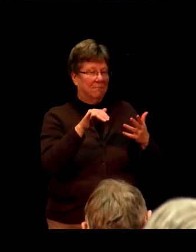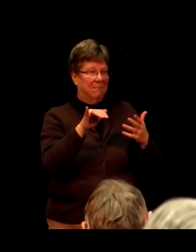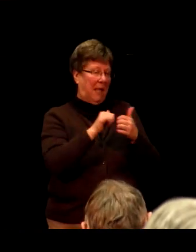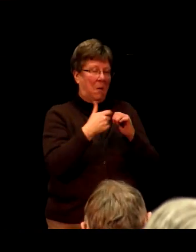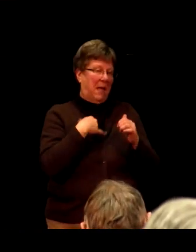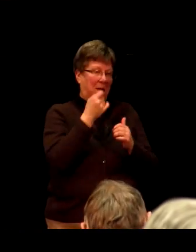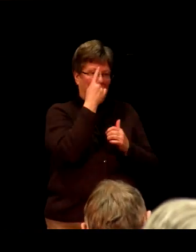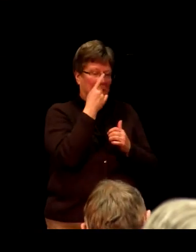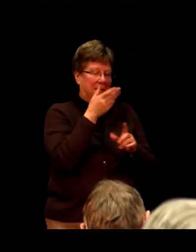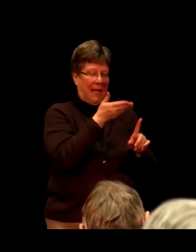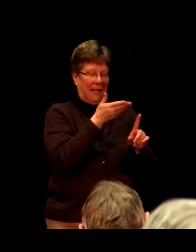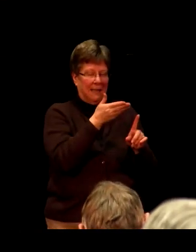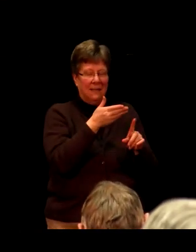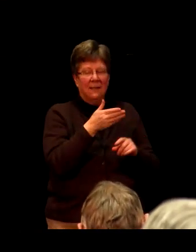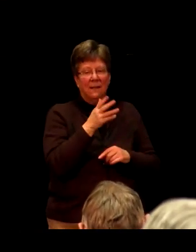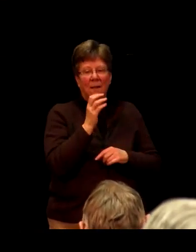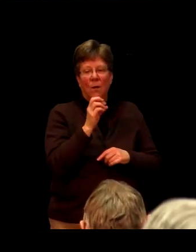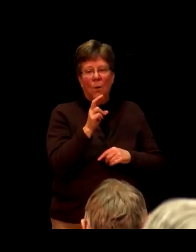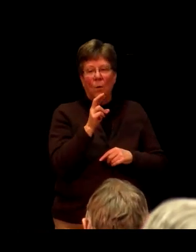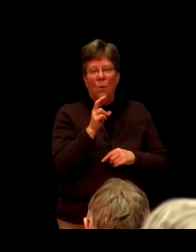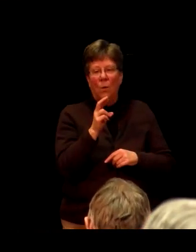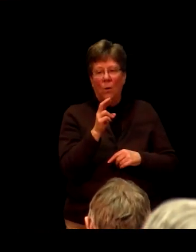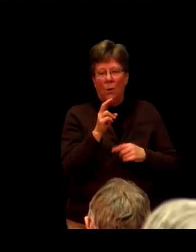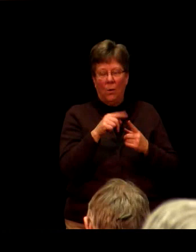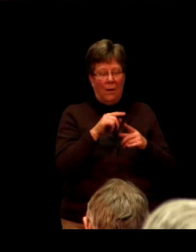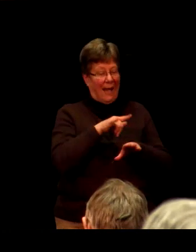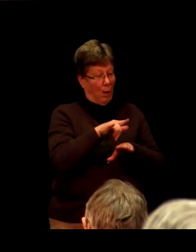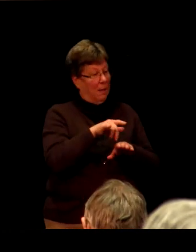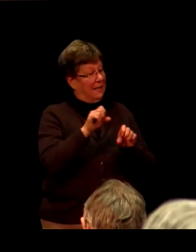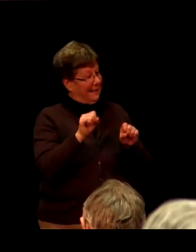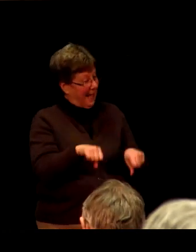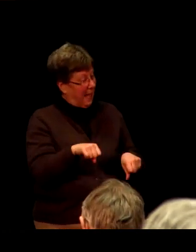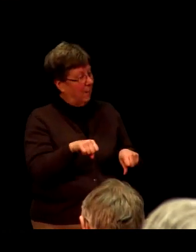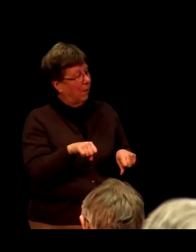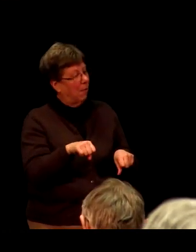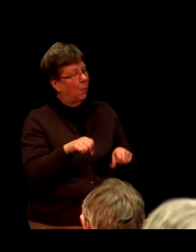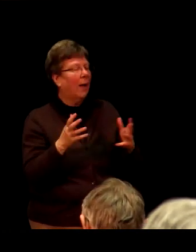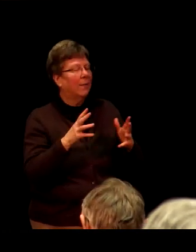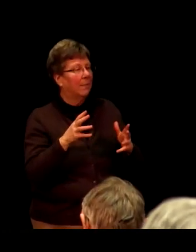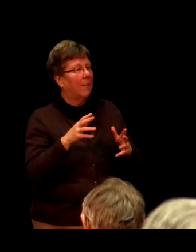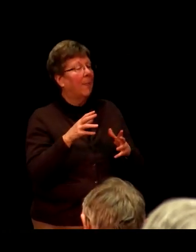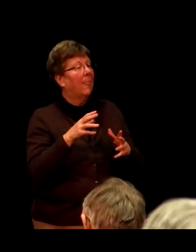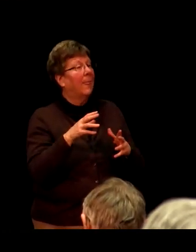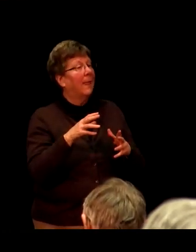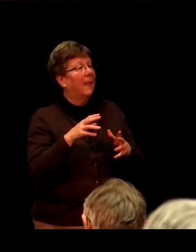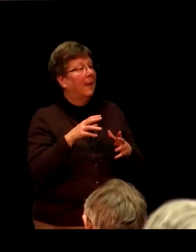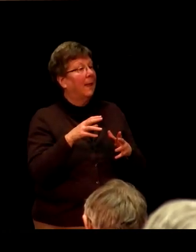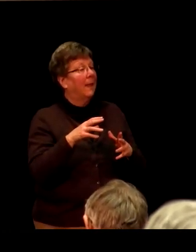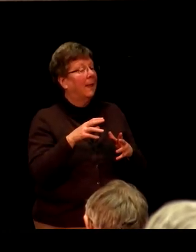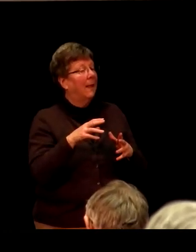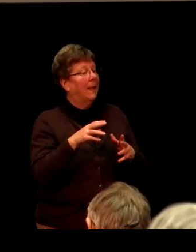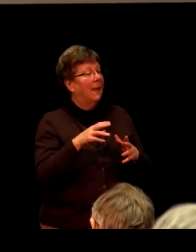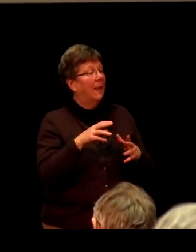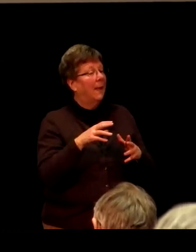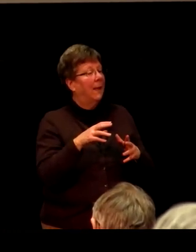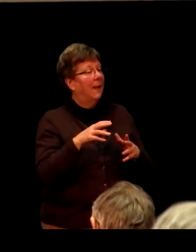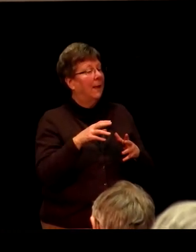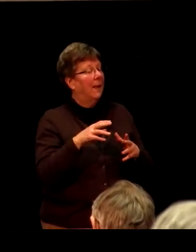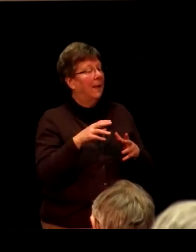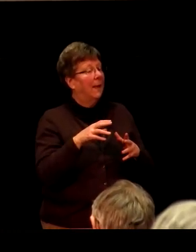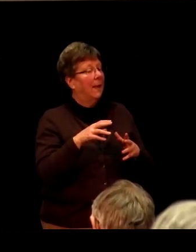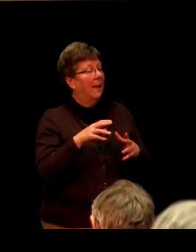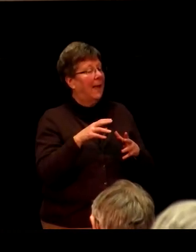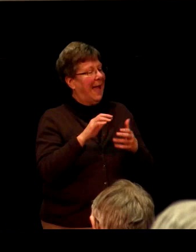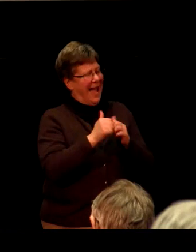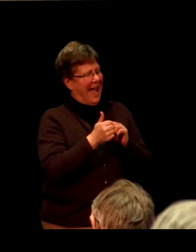of it, are airplanes able to Well, is it predictable for them? And my other question